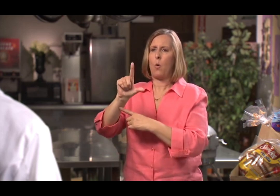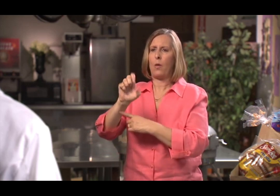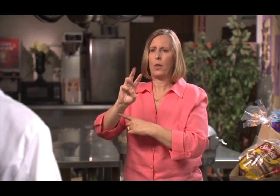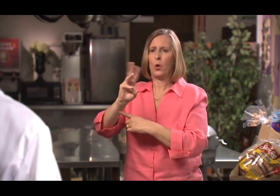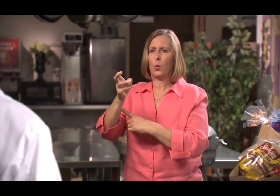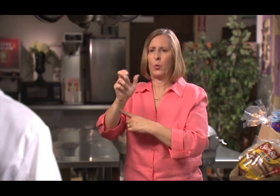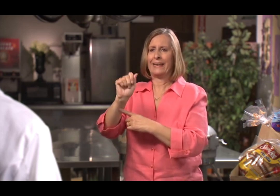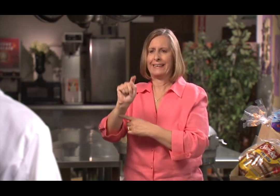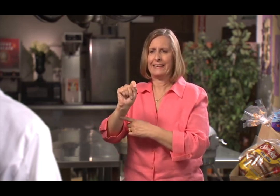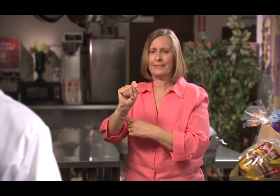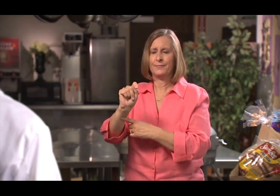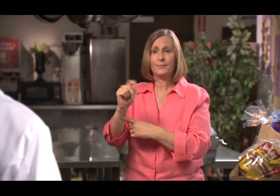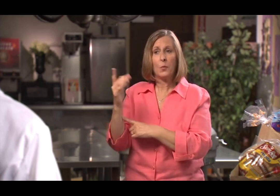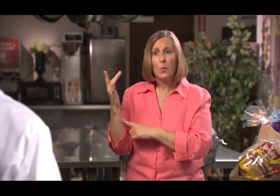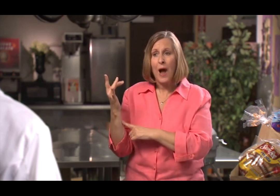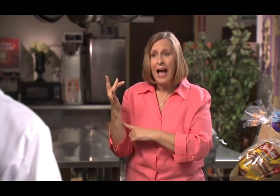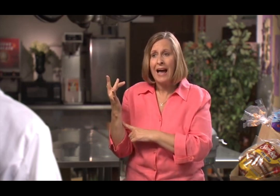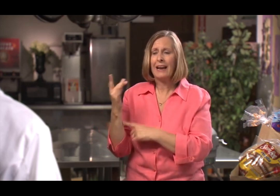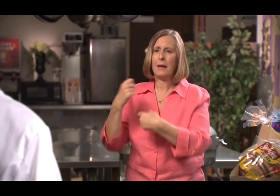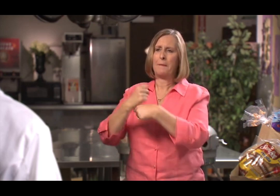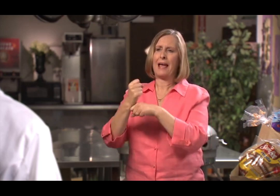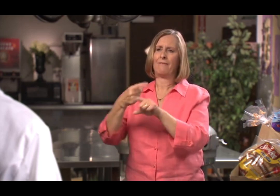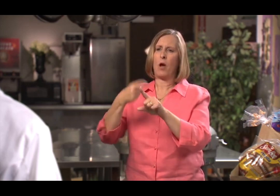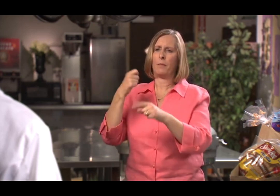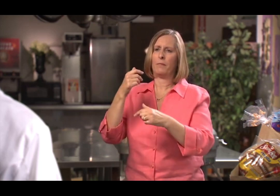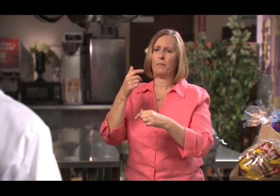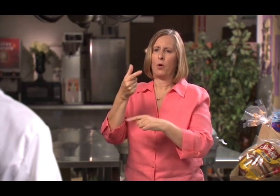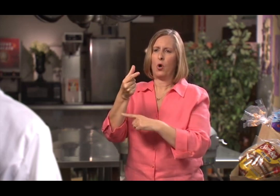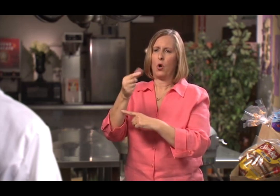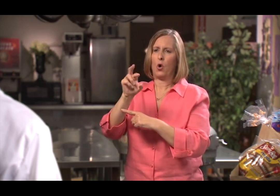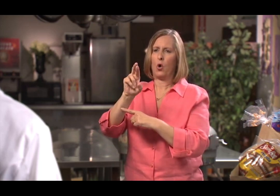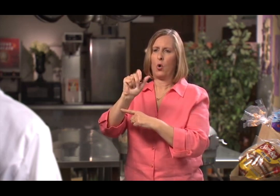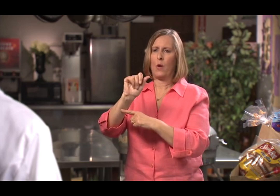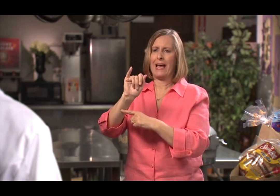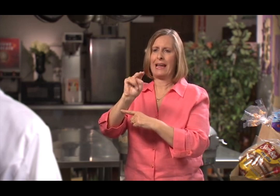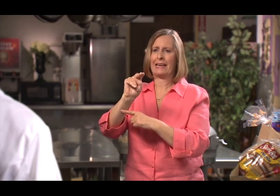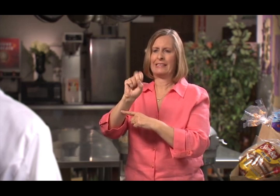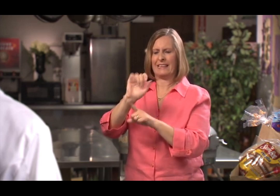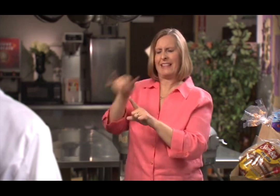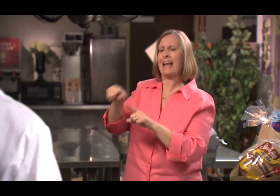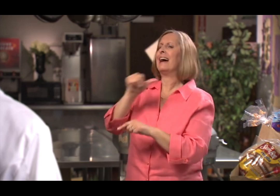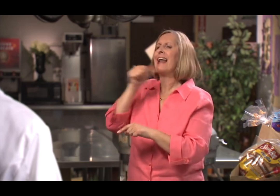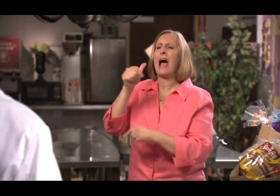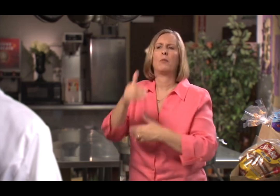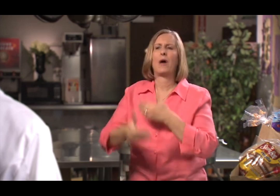Look for whole wheat bread because they are made from grains that have not been refined.